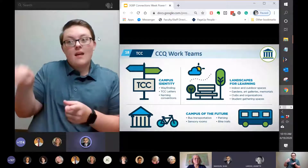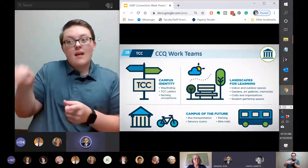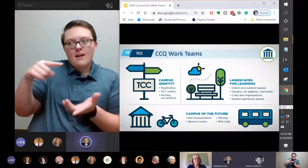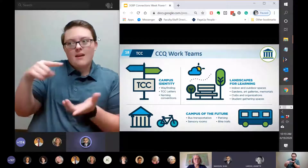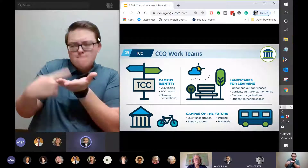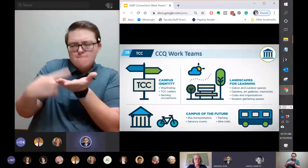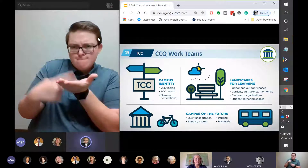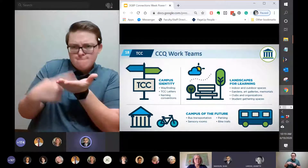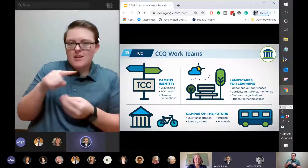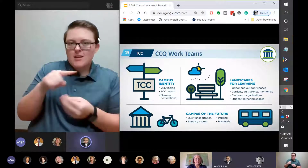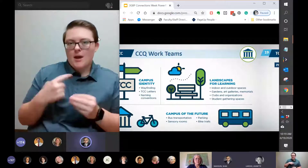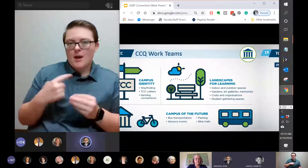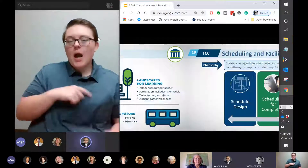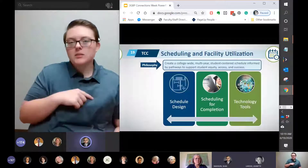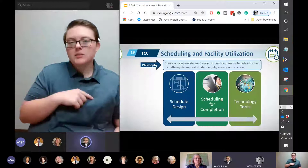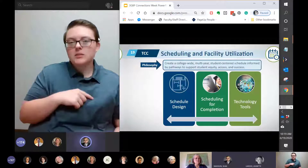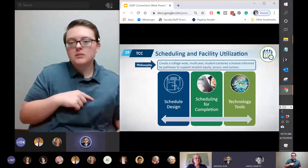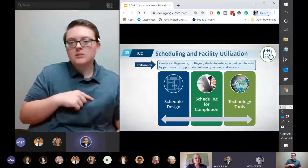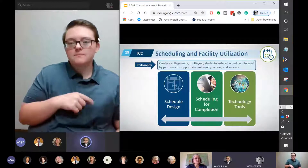well. Next slide.